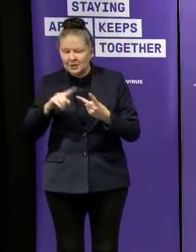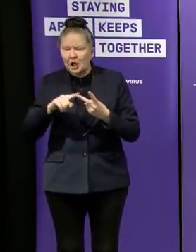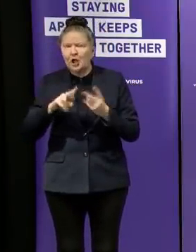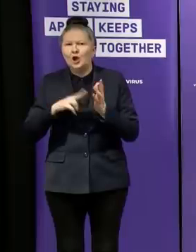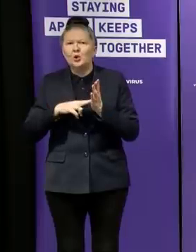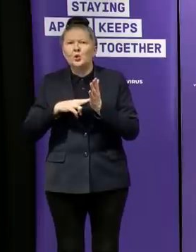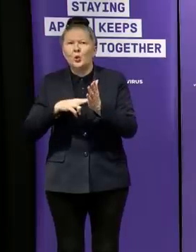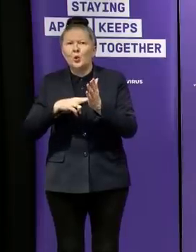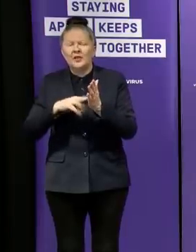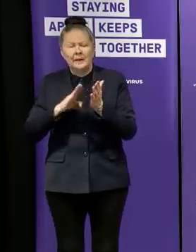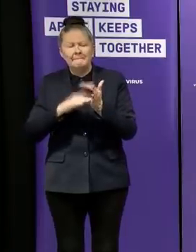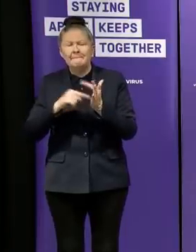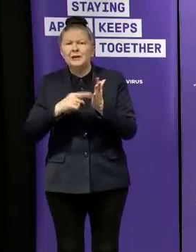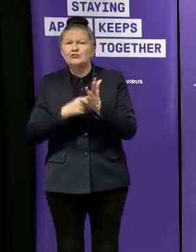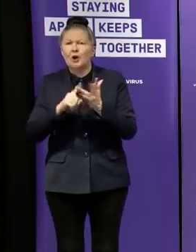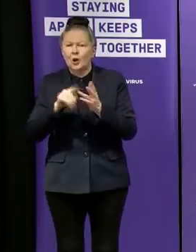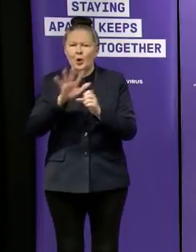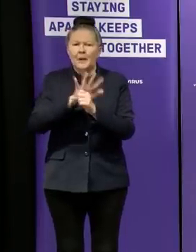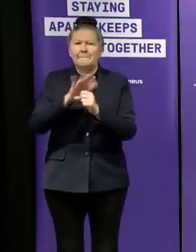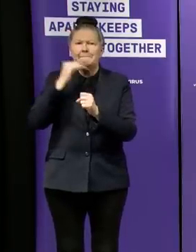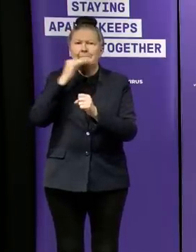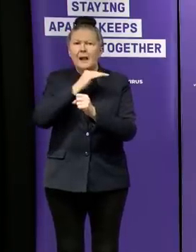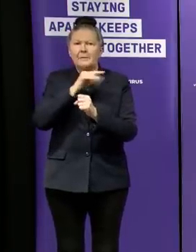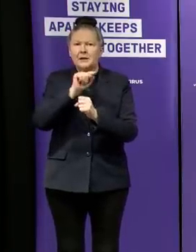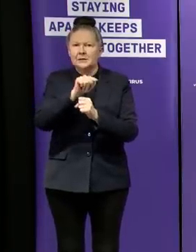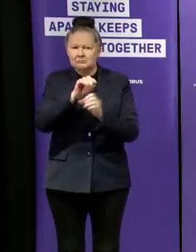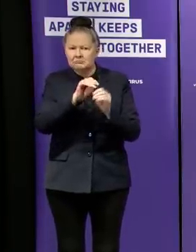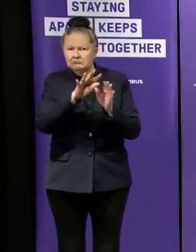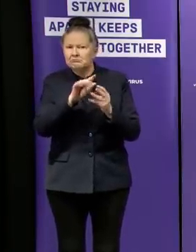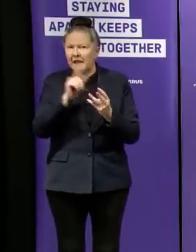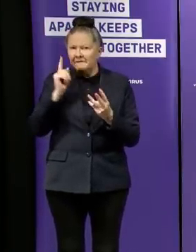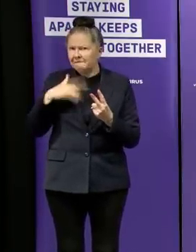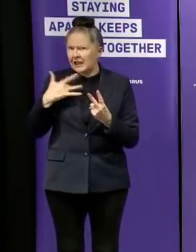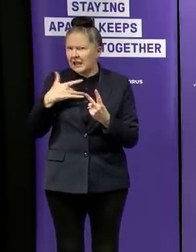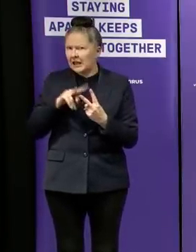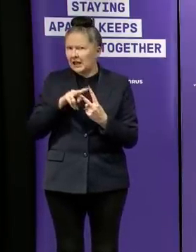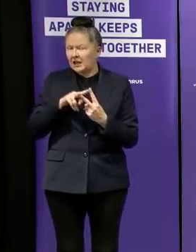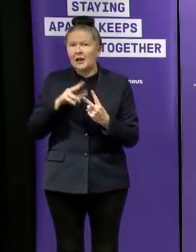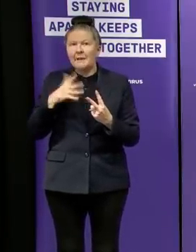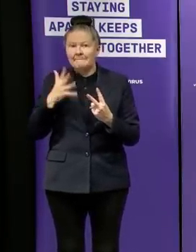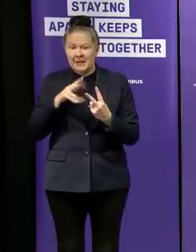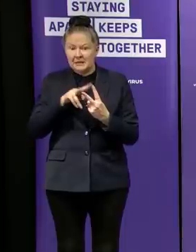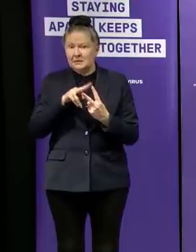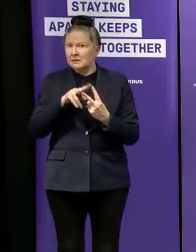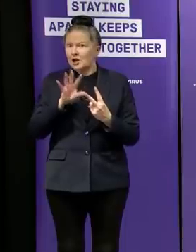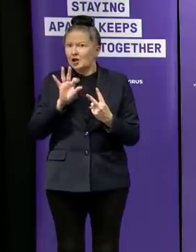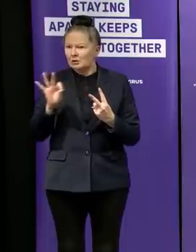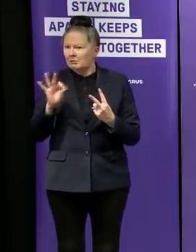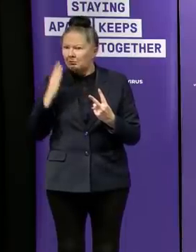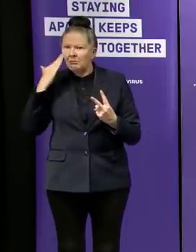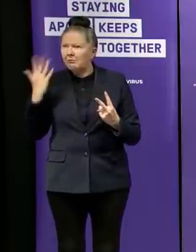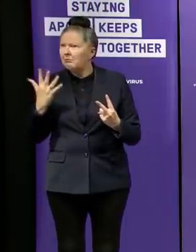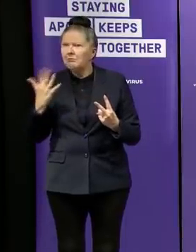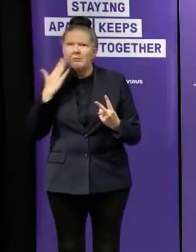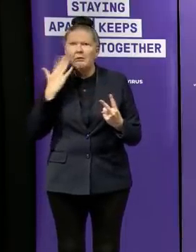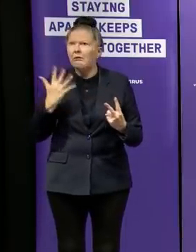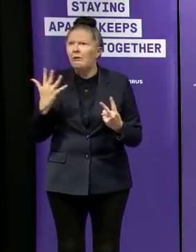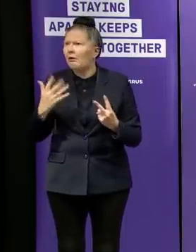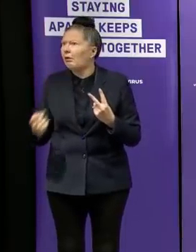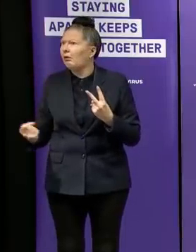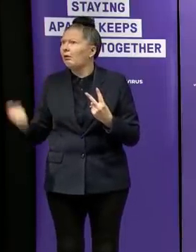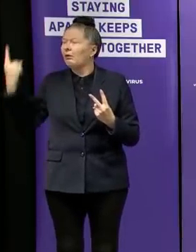cases. So that is reassuring. We don't appear to have mystery cases from today's two